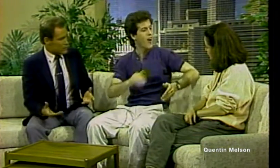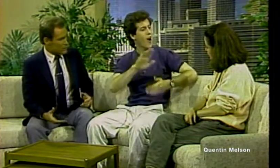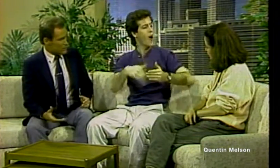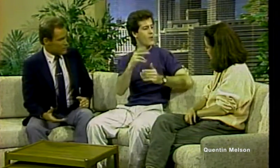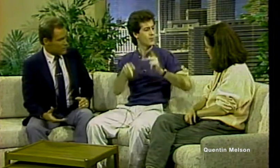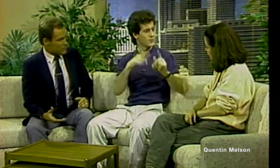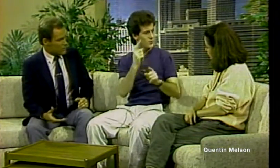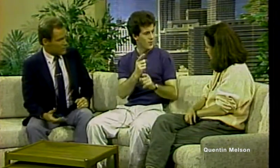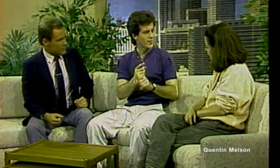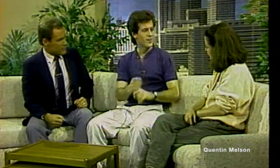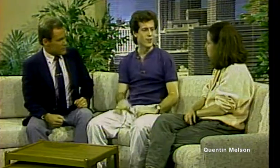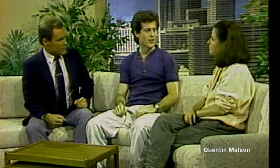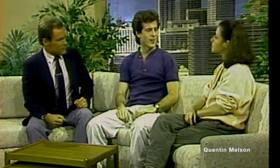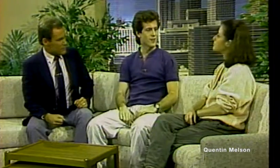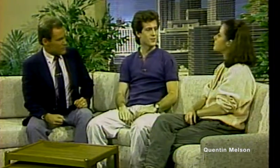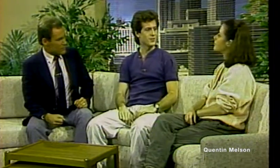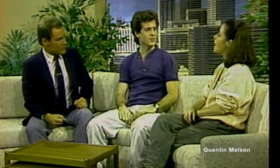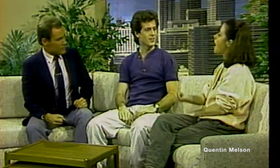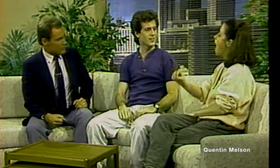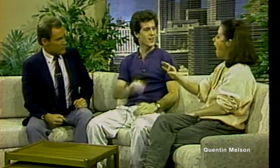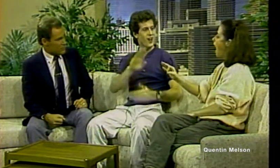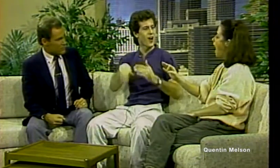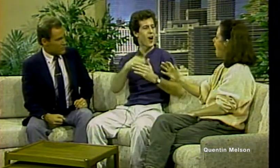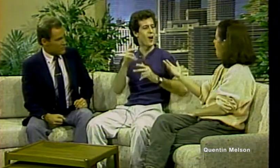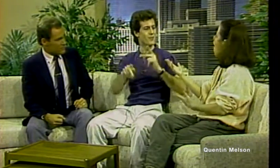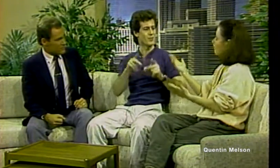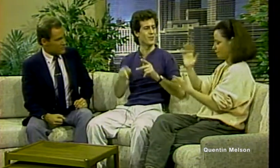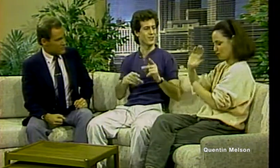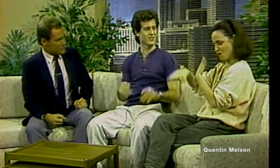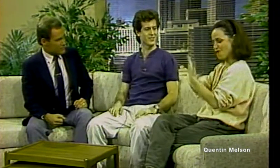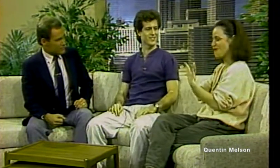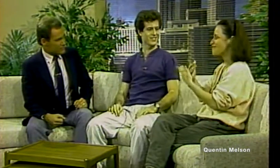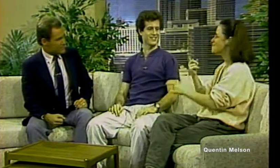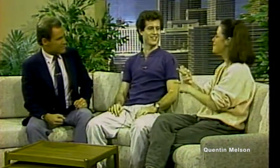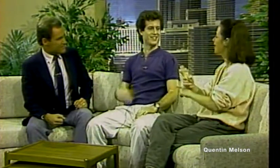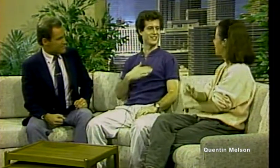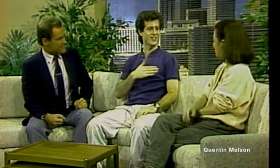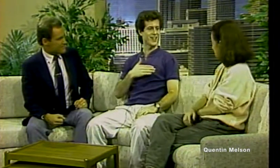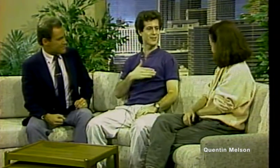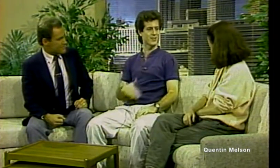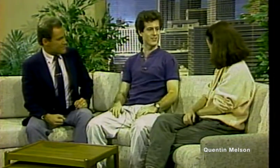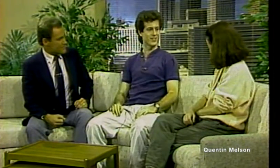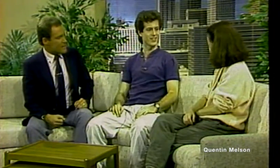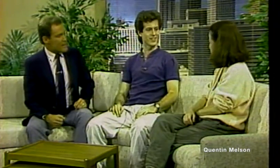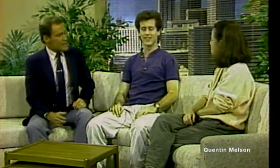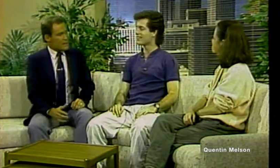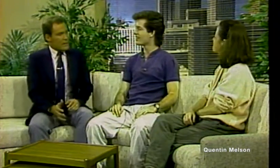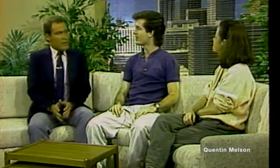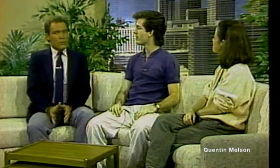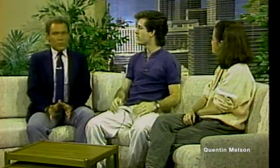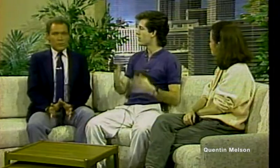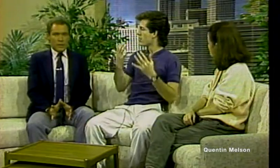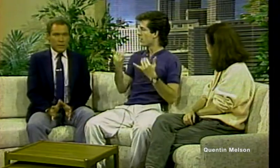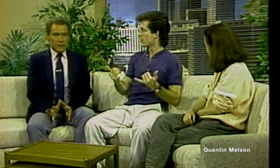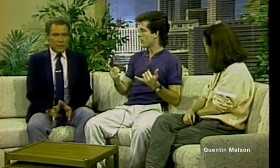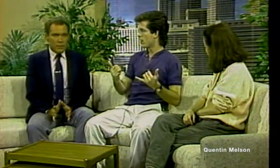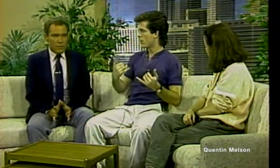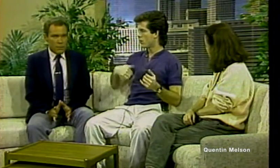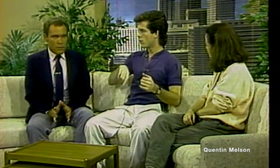it. Oh, yeah, absolutely. All people can enjoy it, absolutely, yeah. Now, you're taking